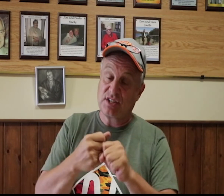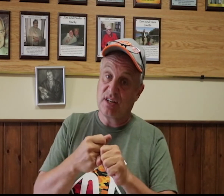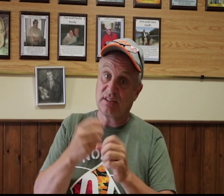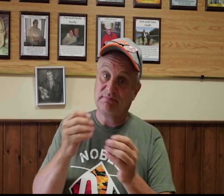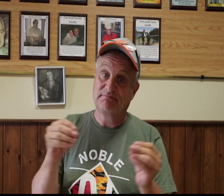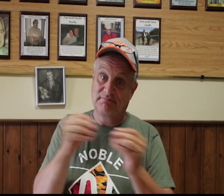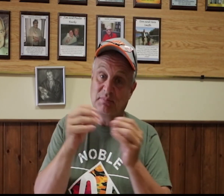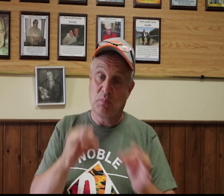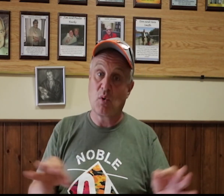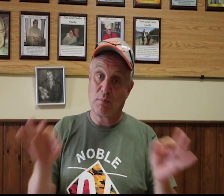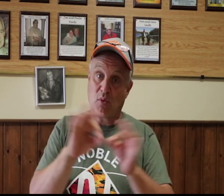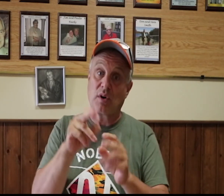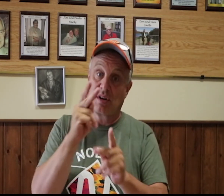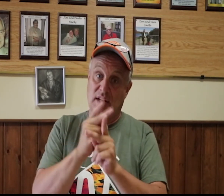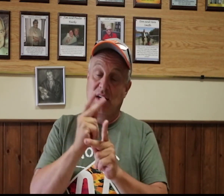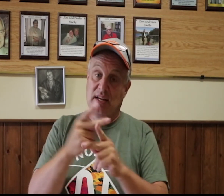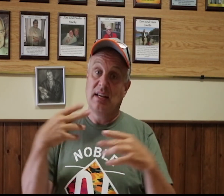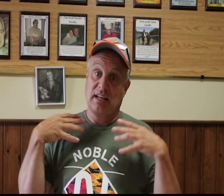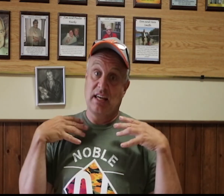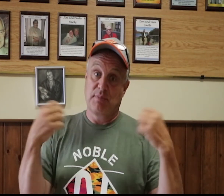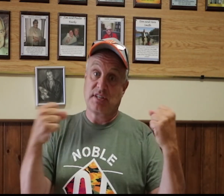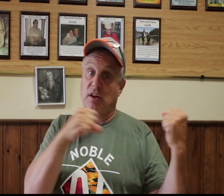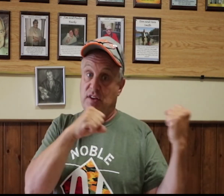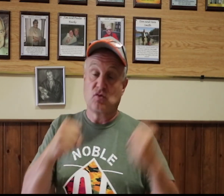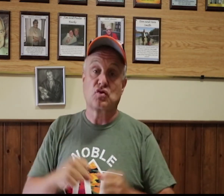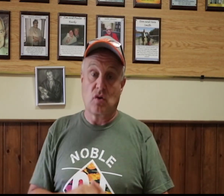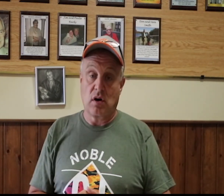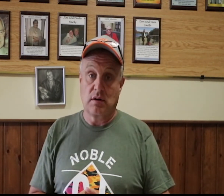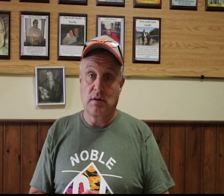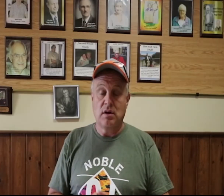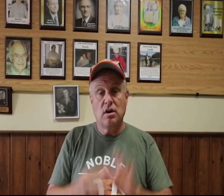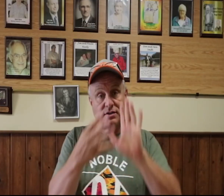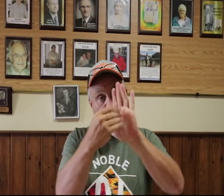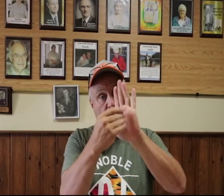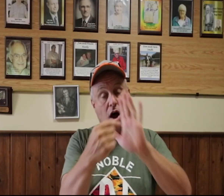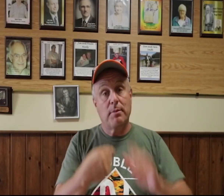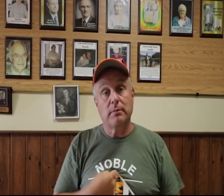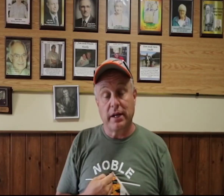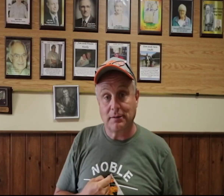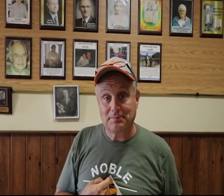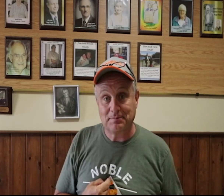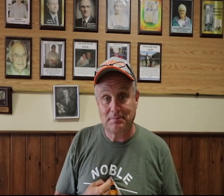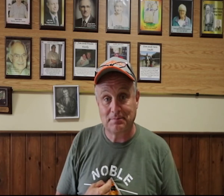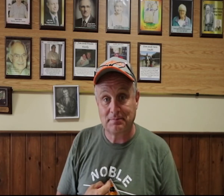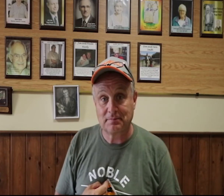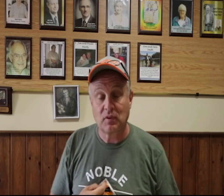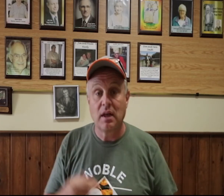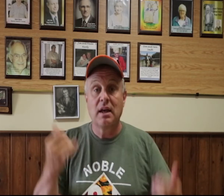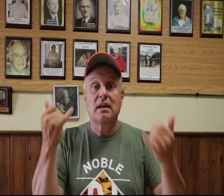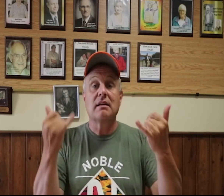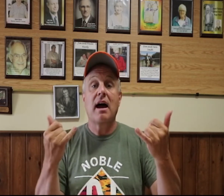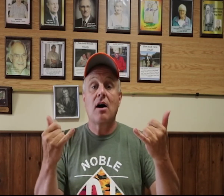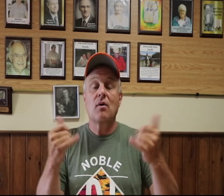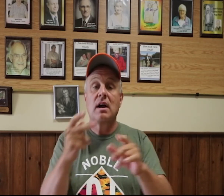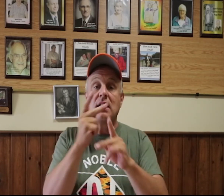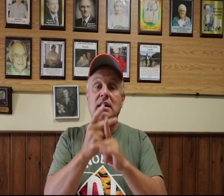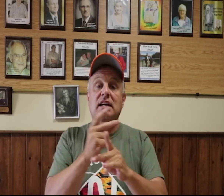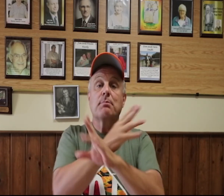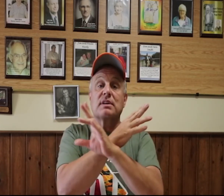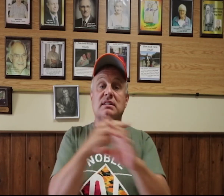year, more important, keep us healthy and strong. So you copy me. Now, keep us